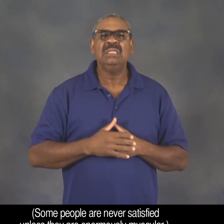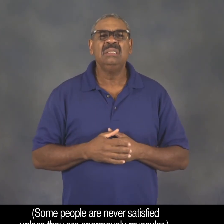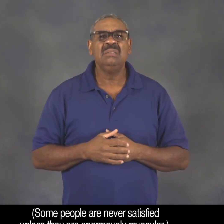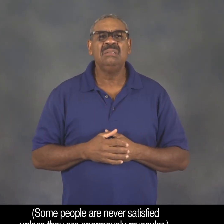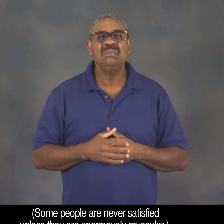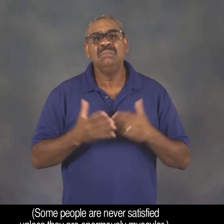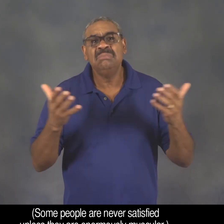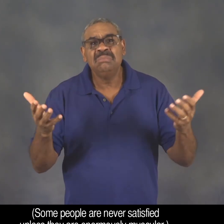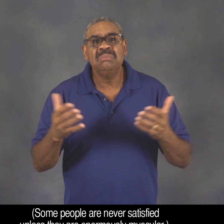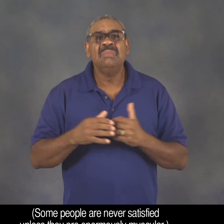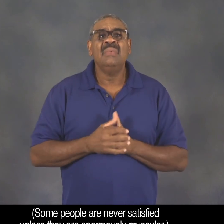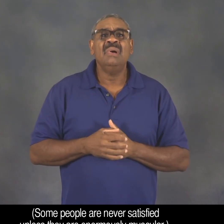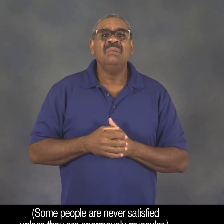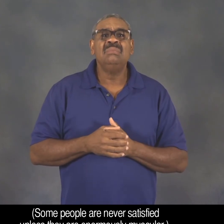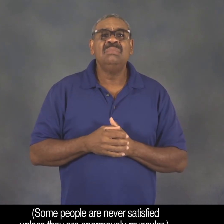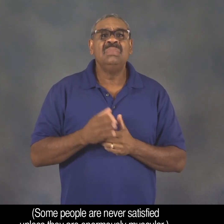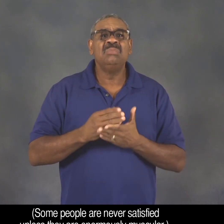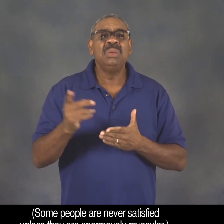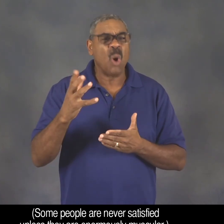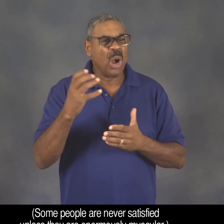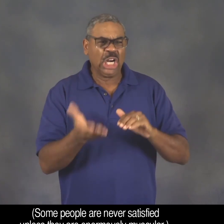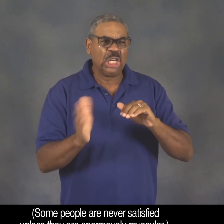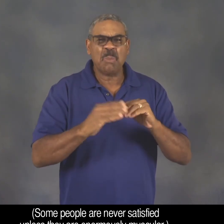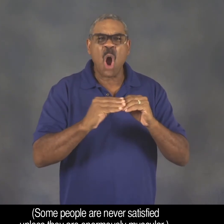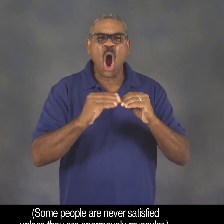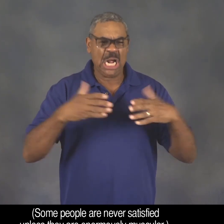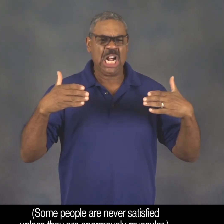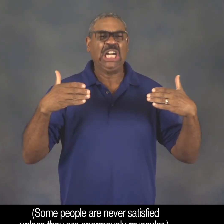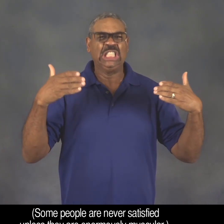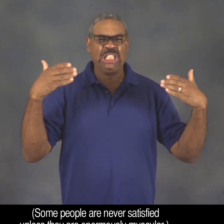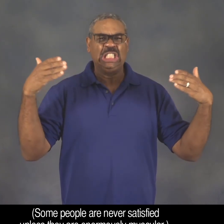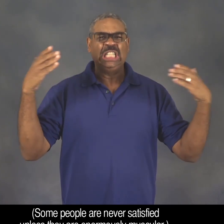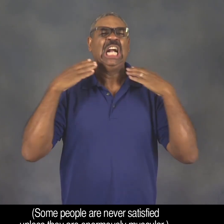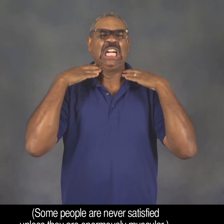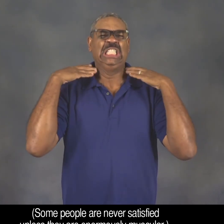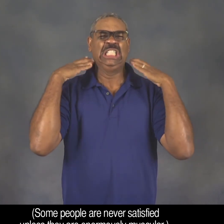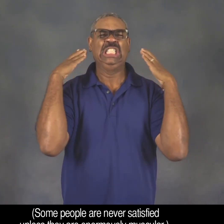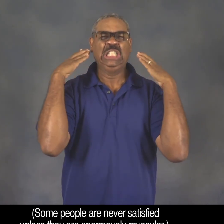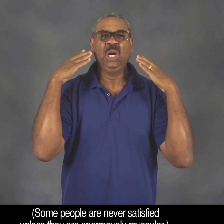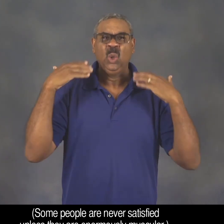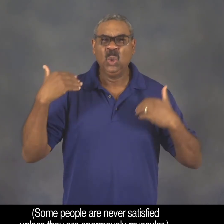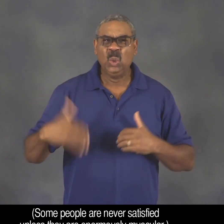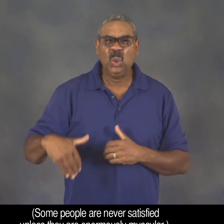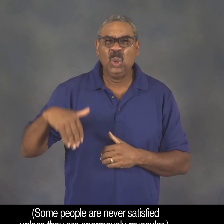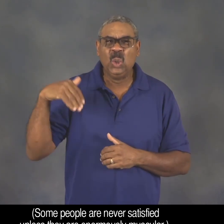Some people are never satisfied unless they are enormously muscular.